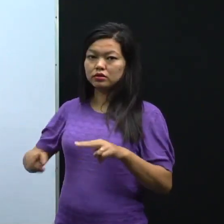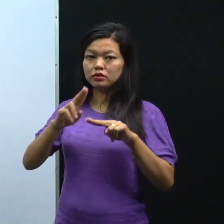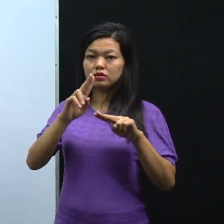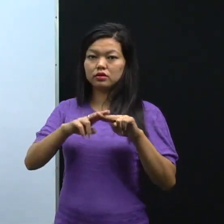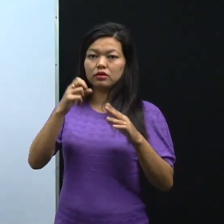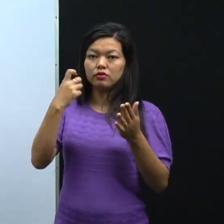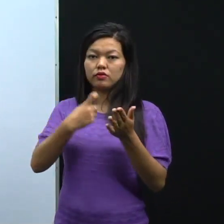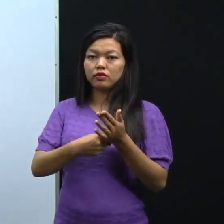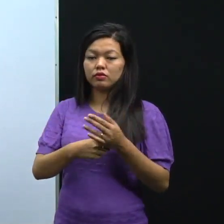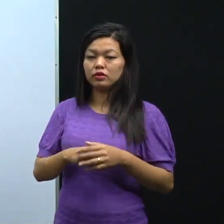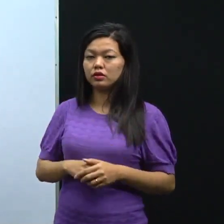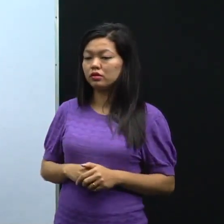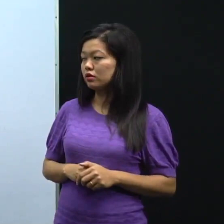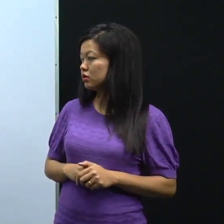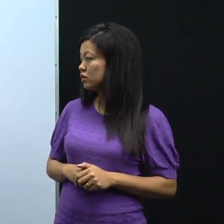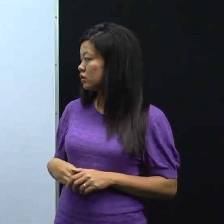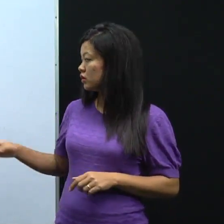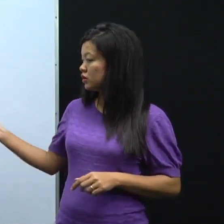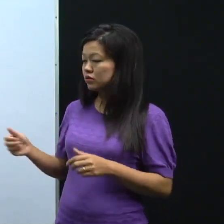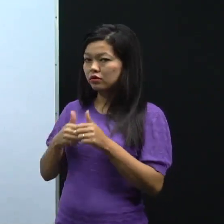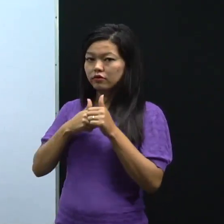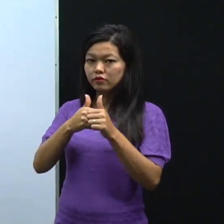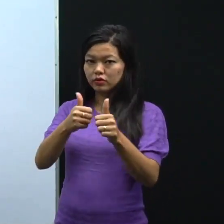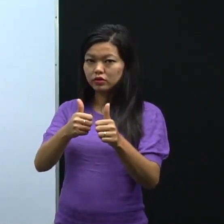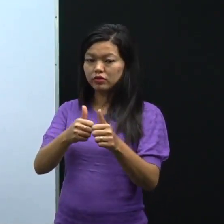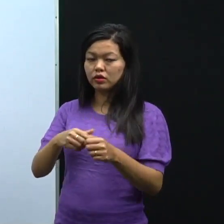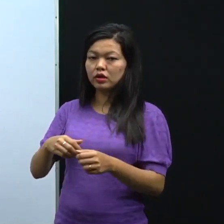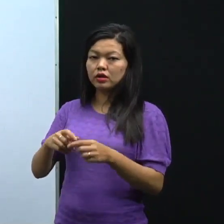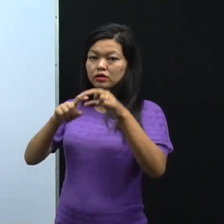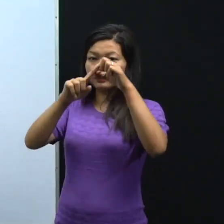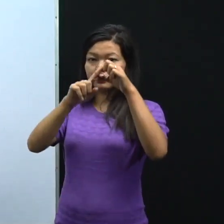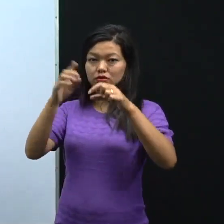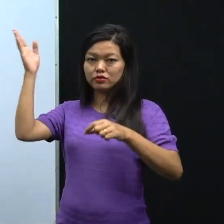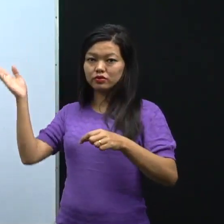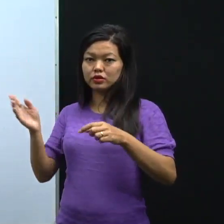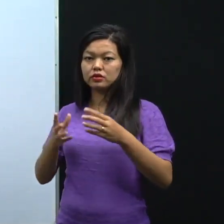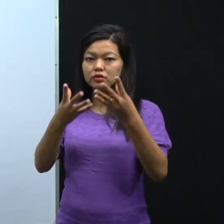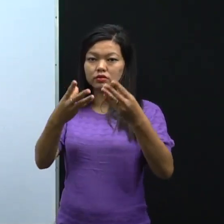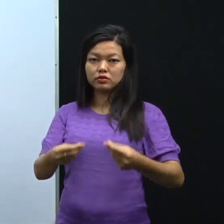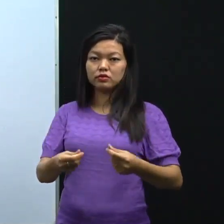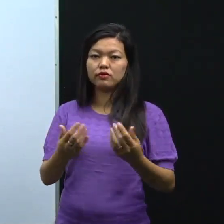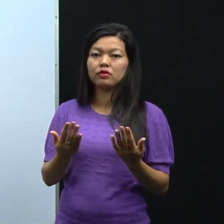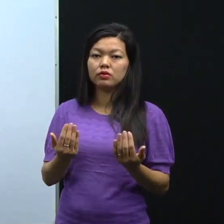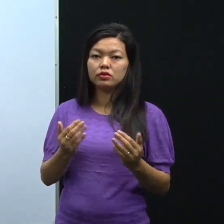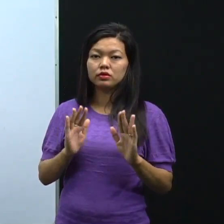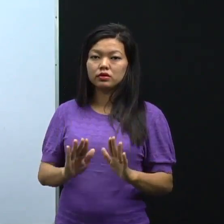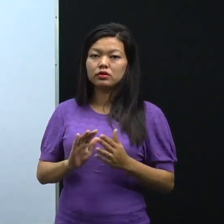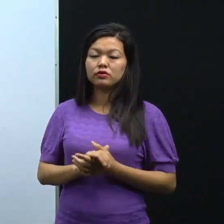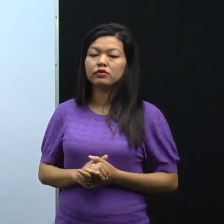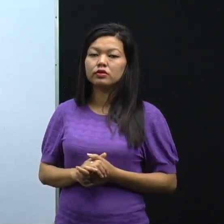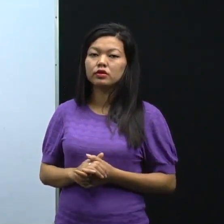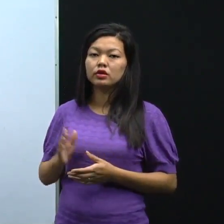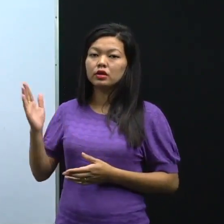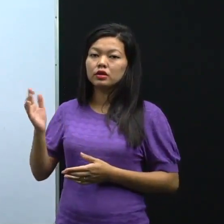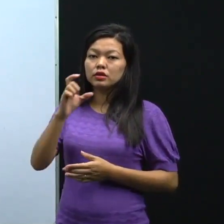calculate, right? So now by using this formula, we can solve these two questions. So in this chapter,